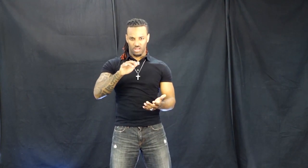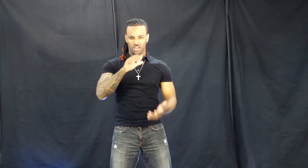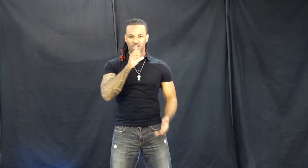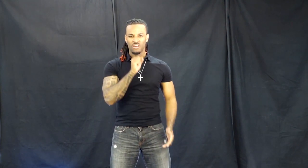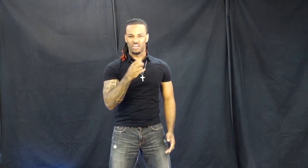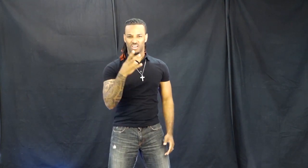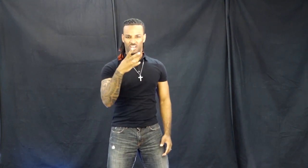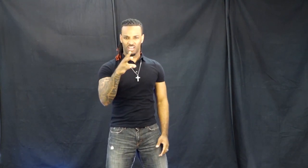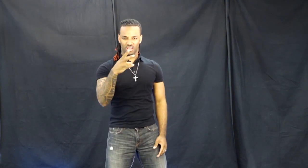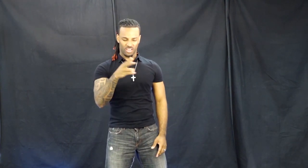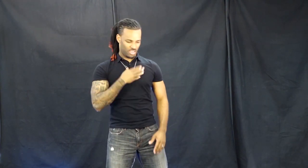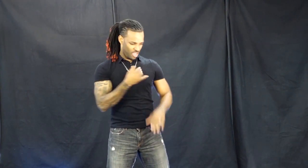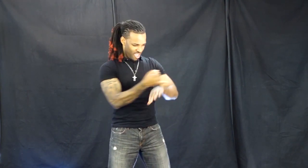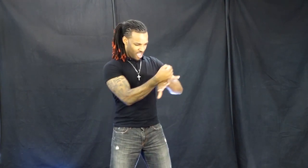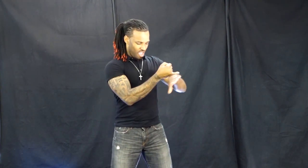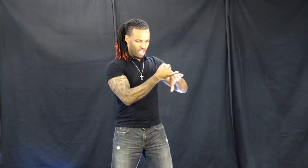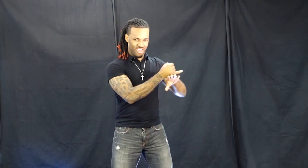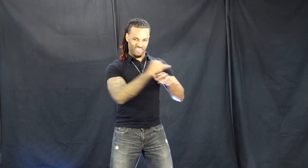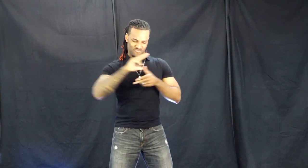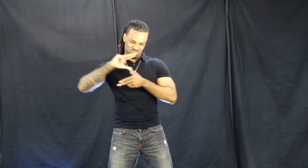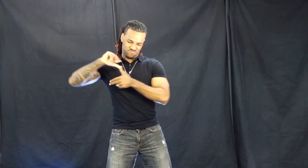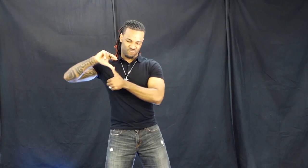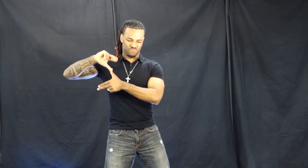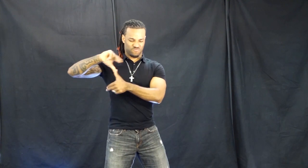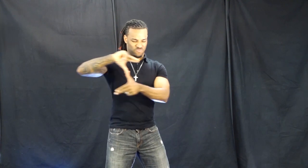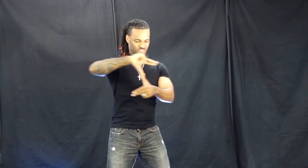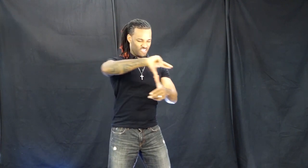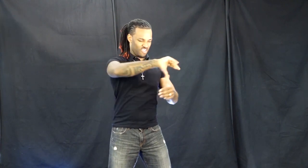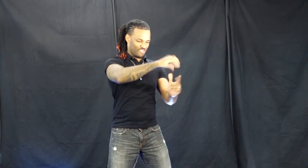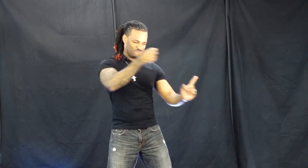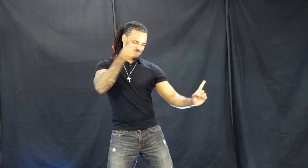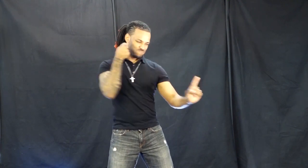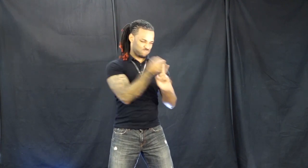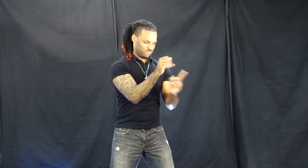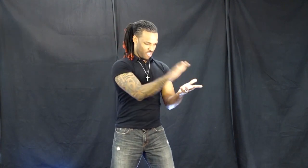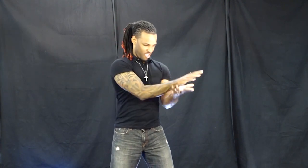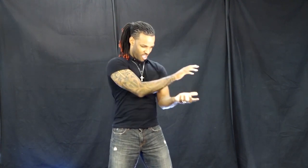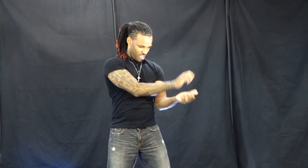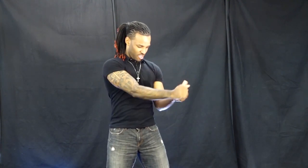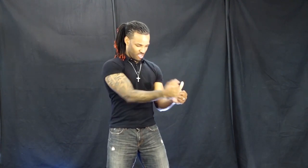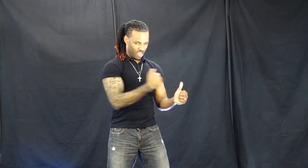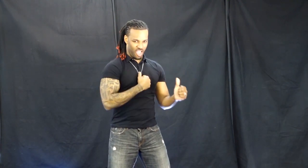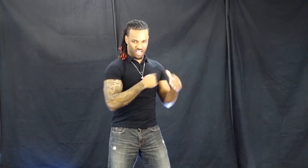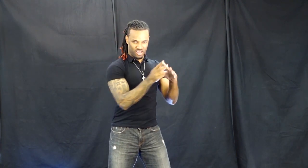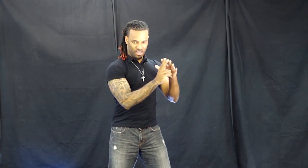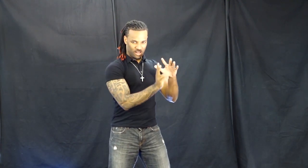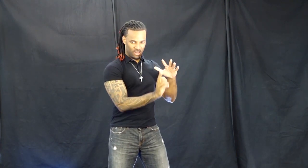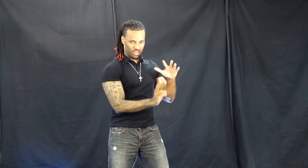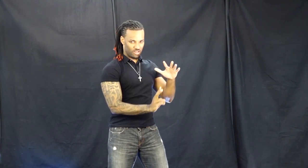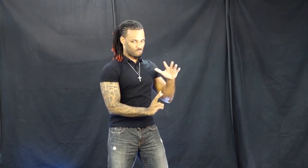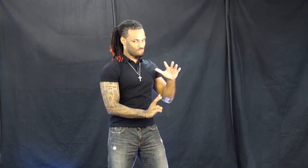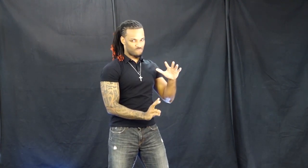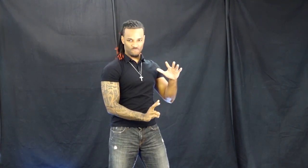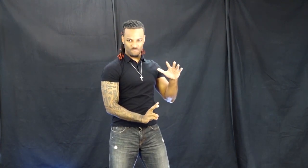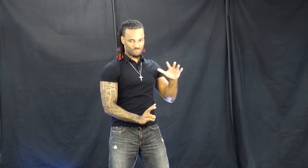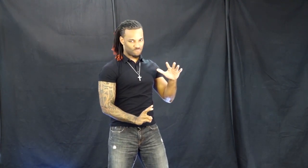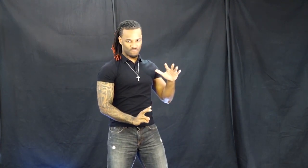When I was 17, a hurricane destroyed my town. I didn't drown.